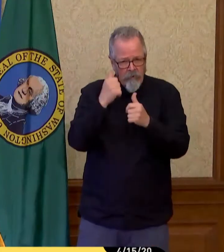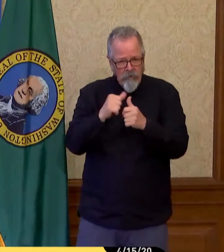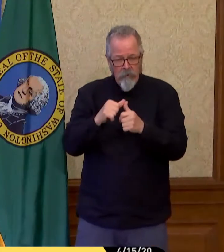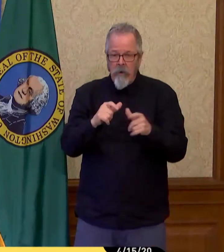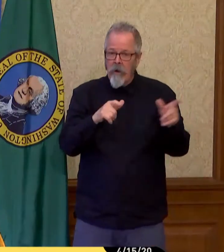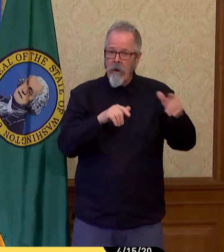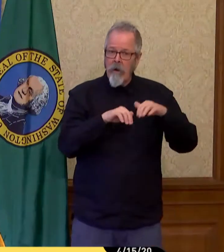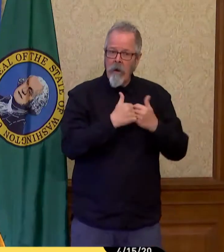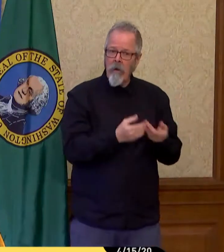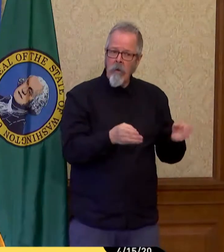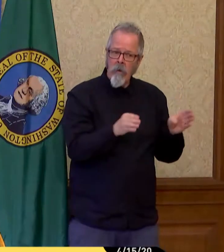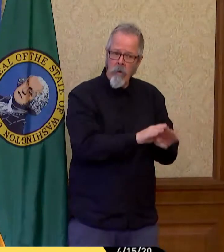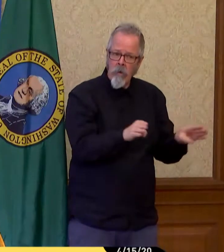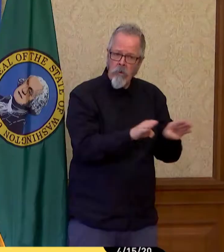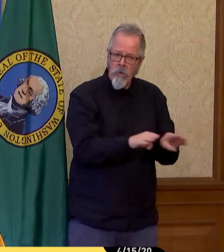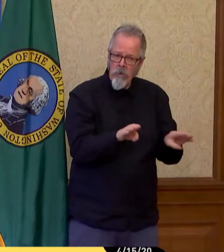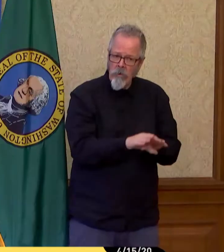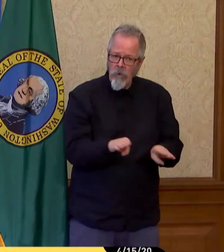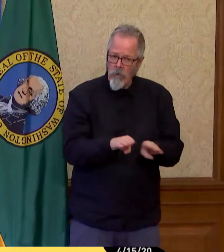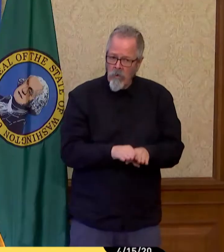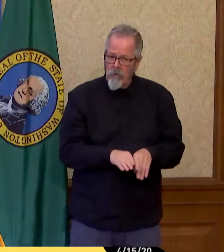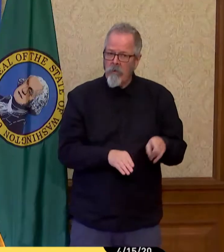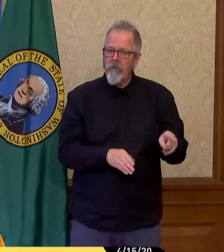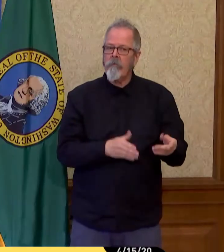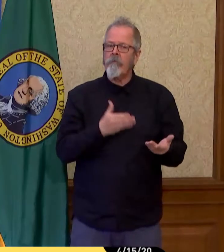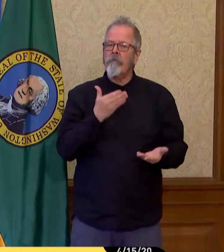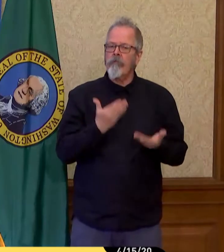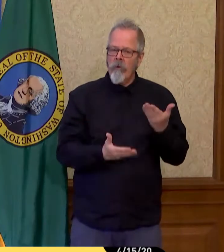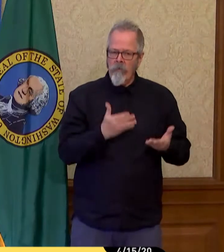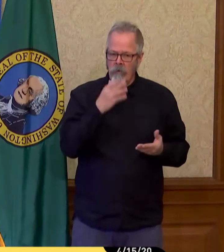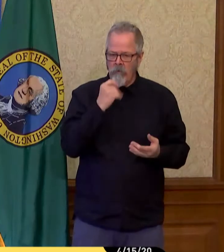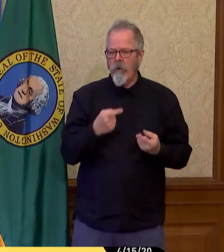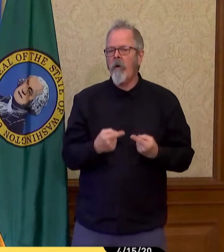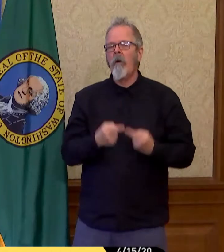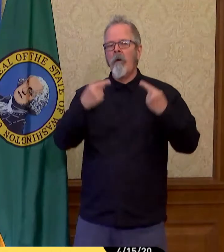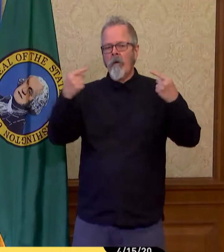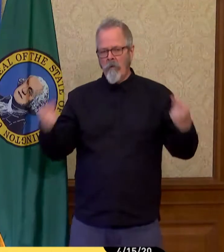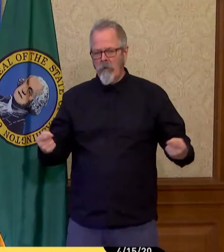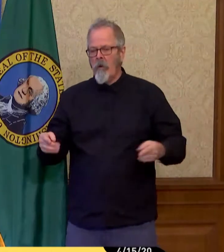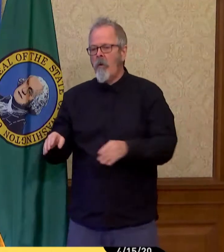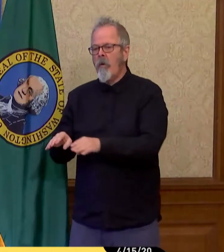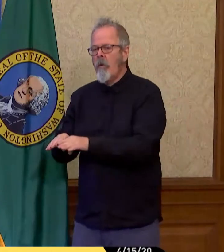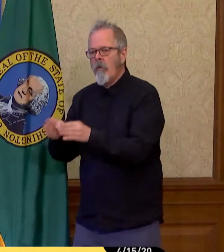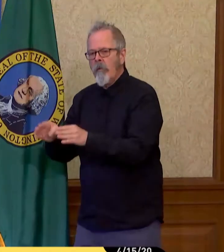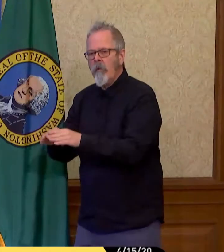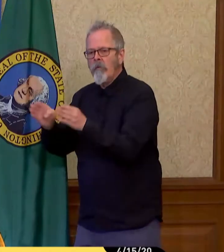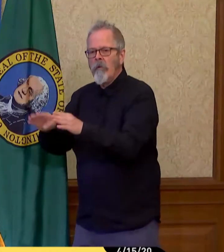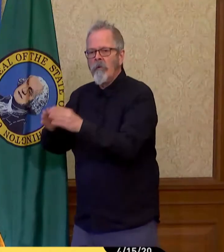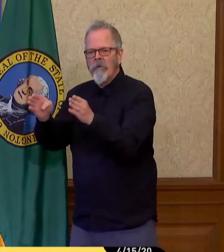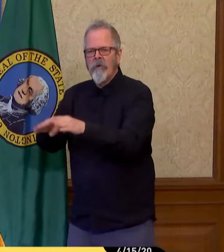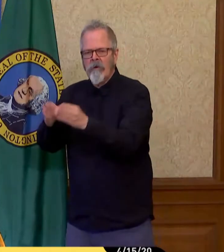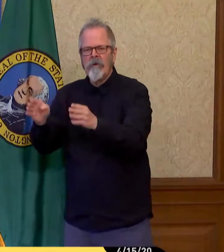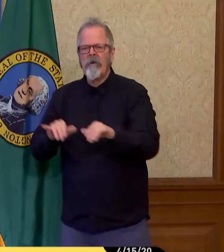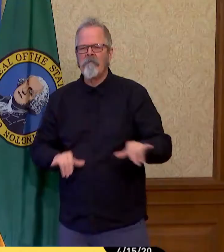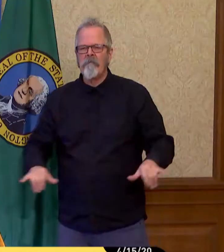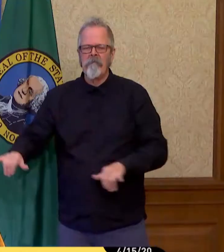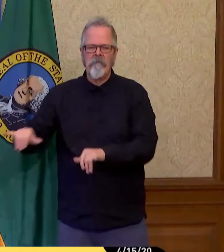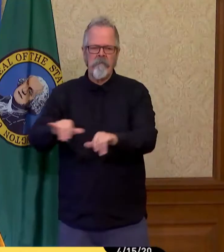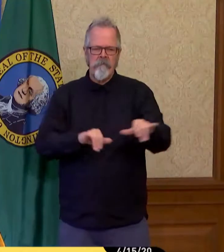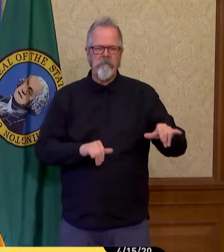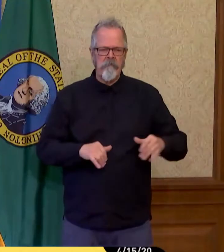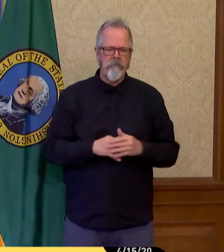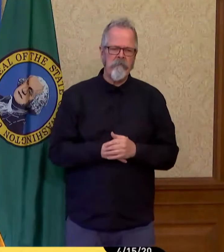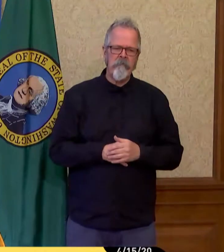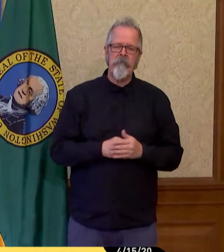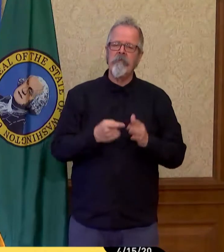gatherings. We then closed on-site education in our schools. We then had a stay-home order in